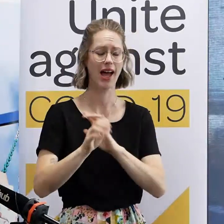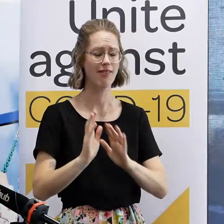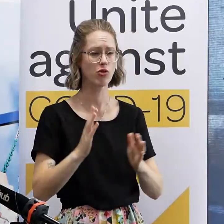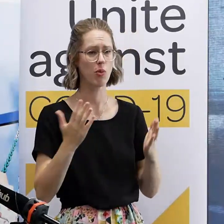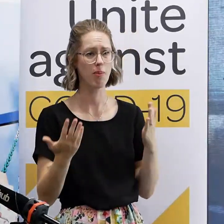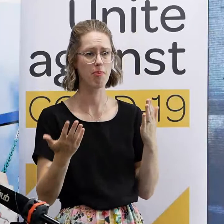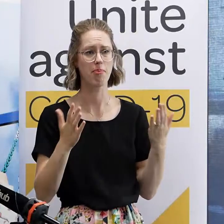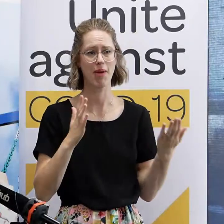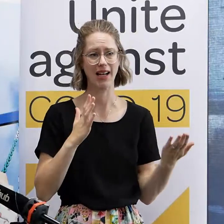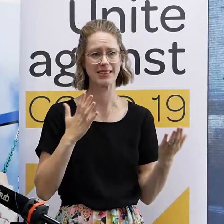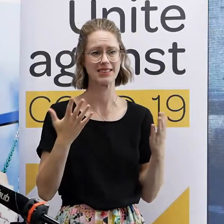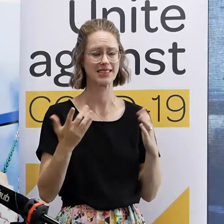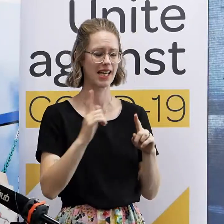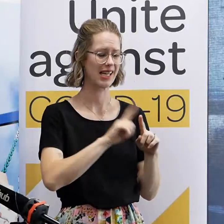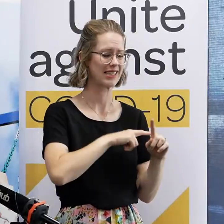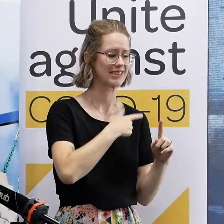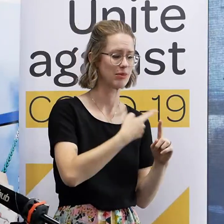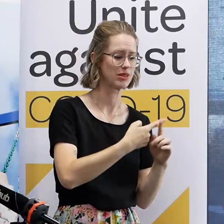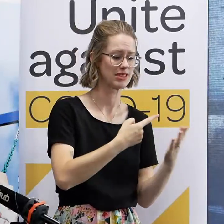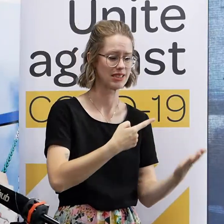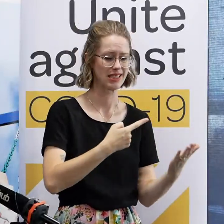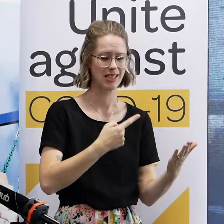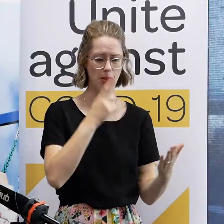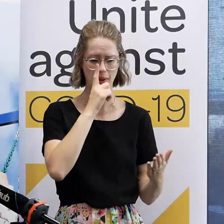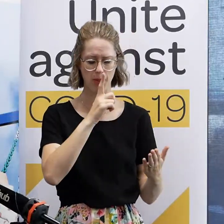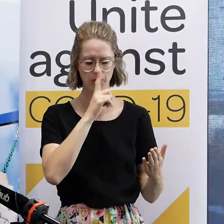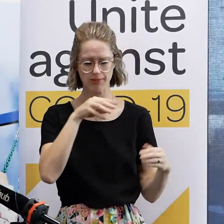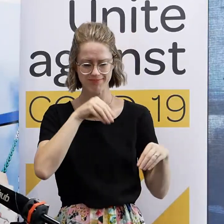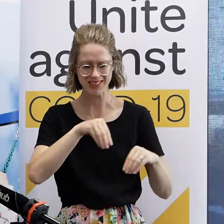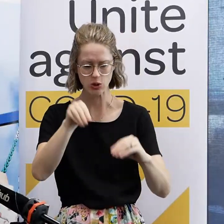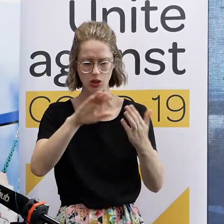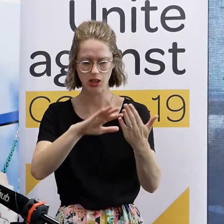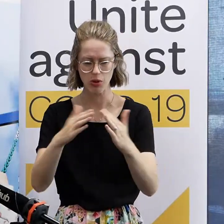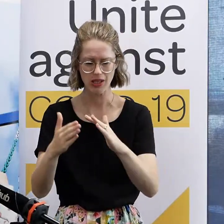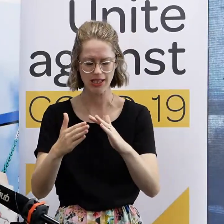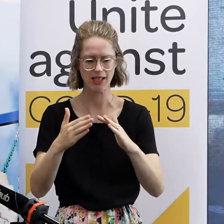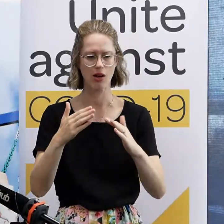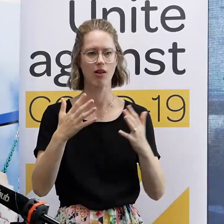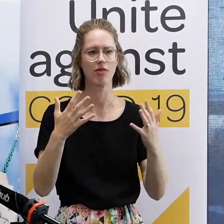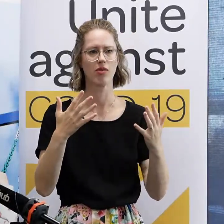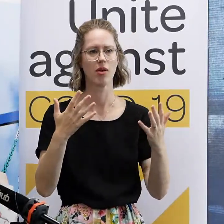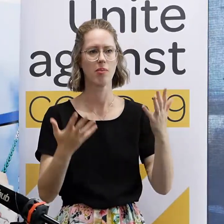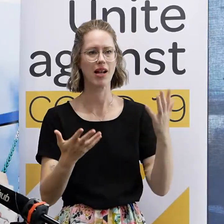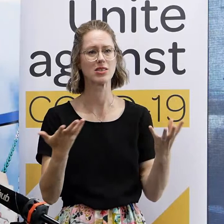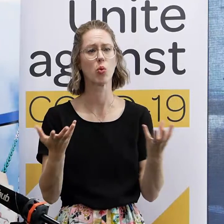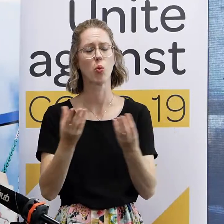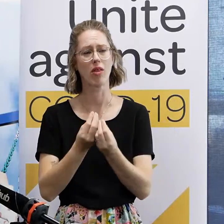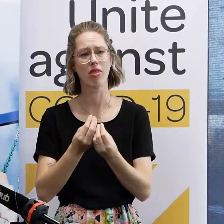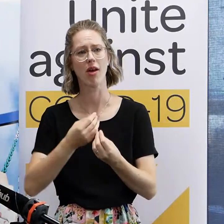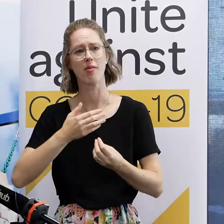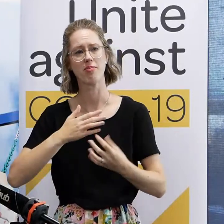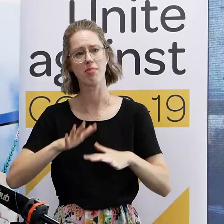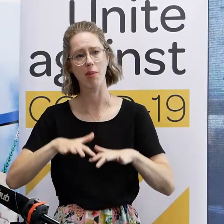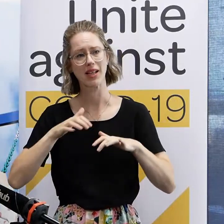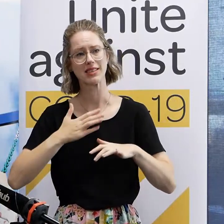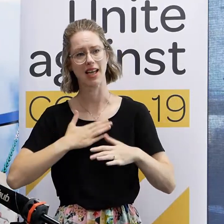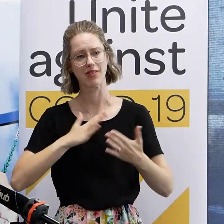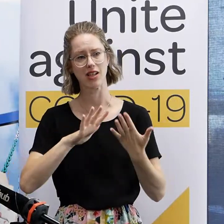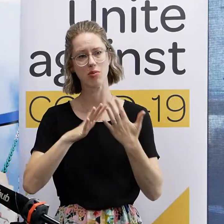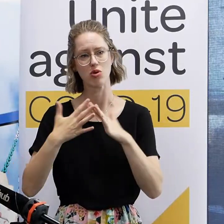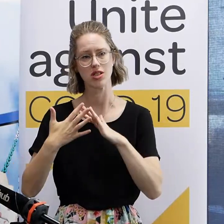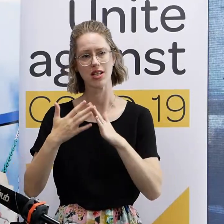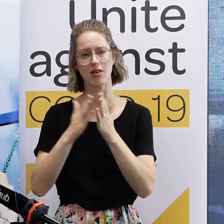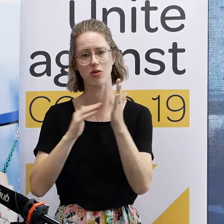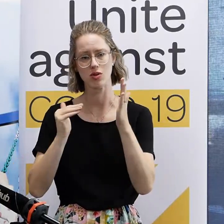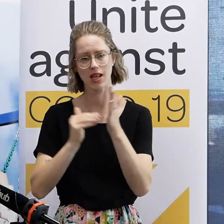the exemptions and the move of individuals and the needs of individuals with this public safety of the community and the population of